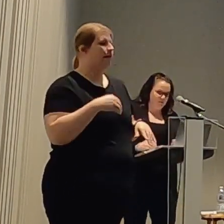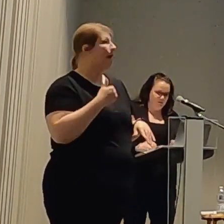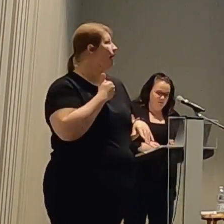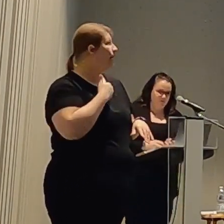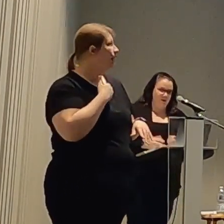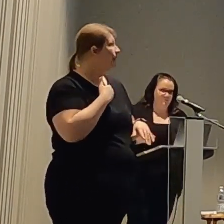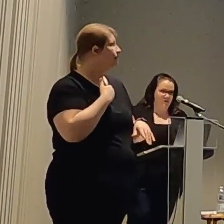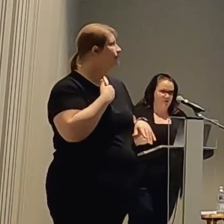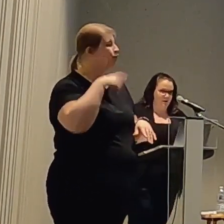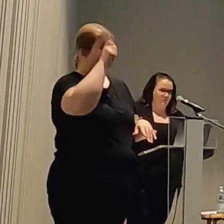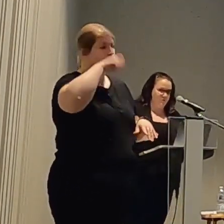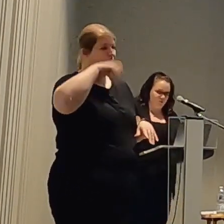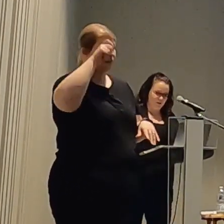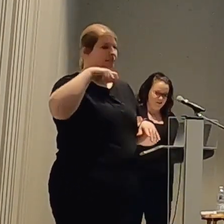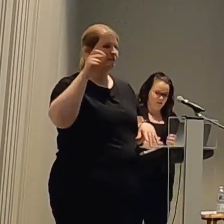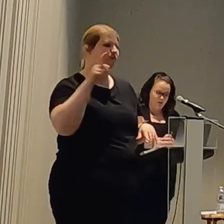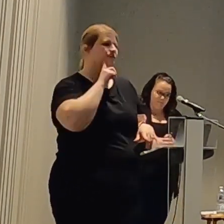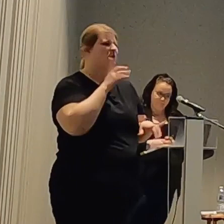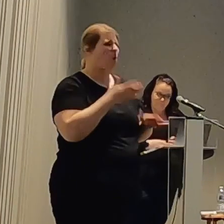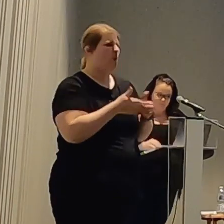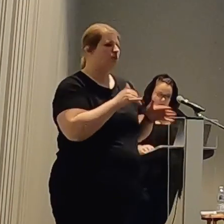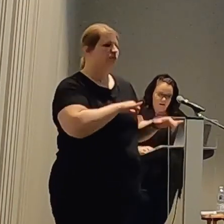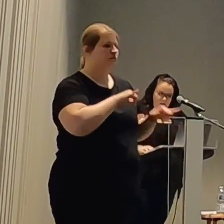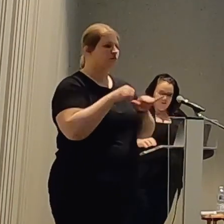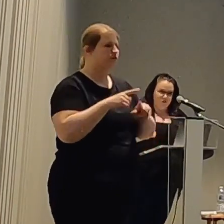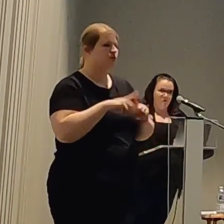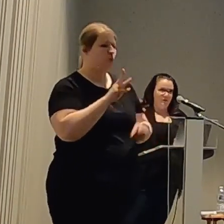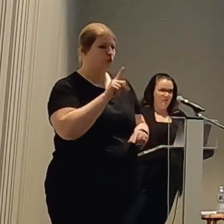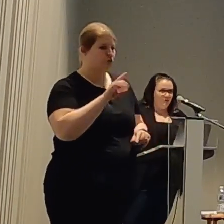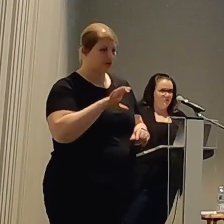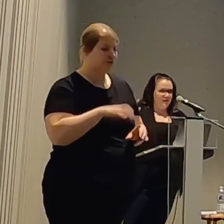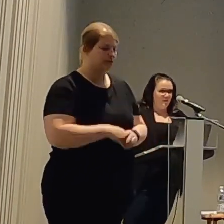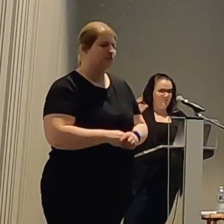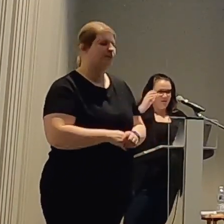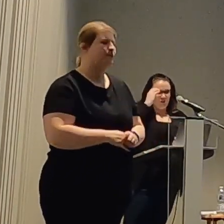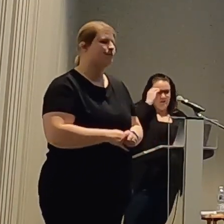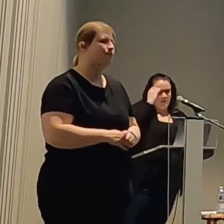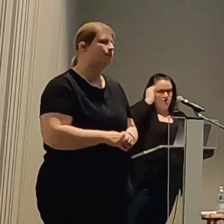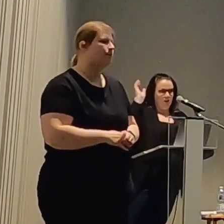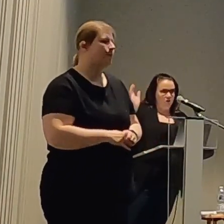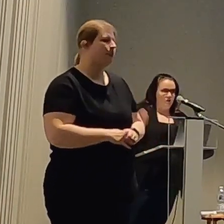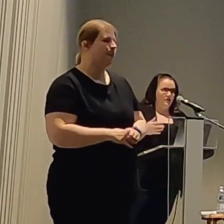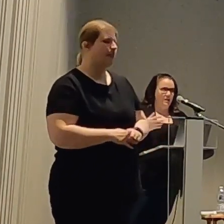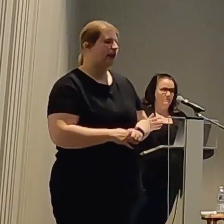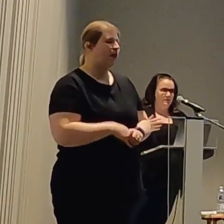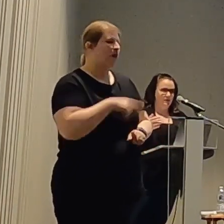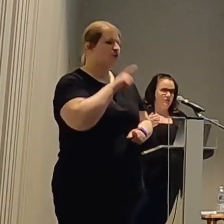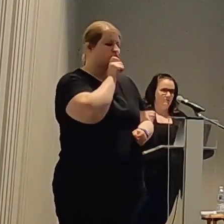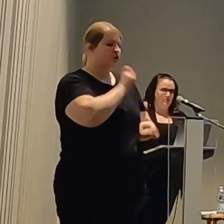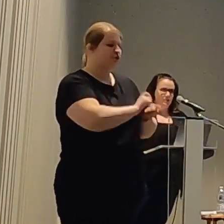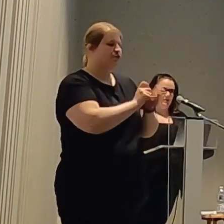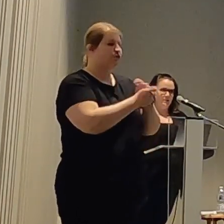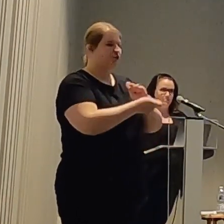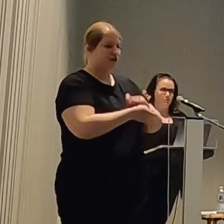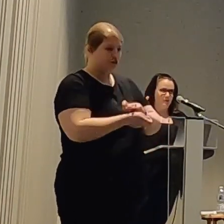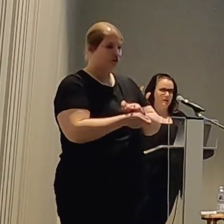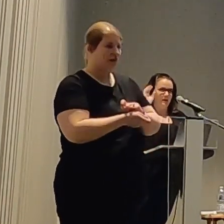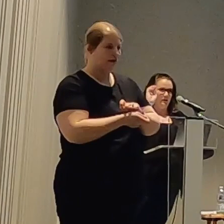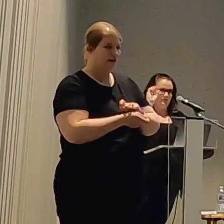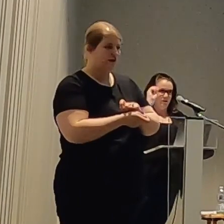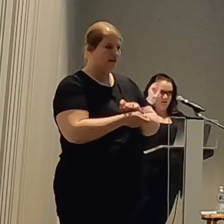stripes, very much like the World Trade Center. So in those elements, she's not changing the composition, but she